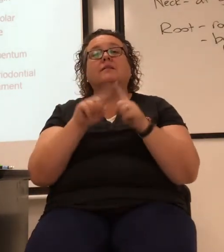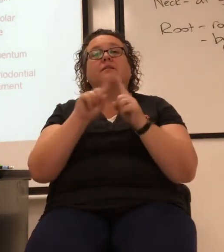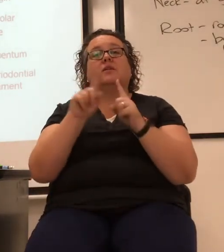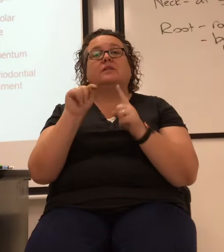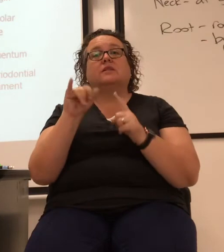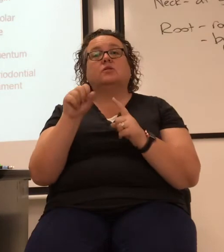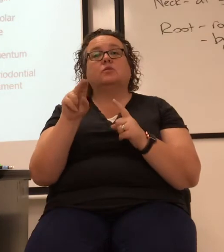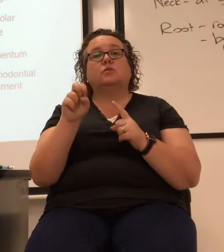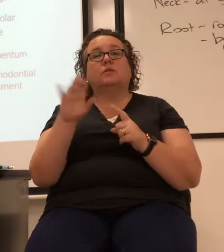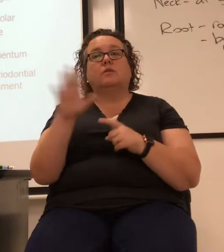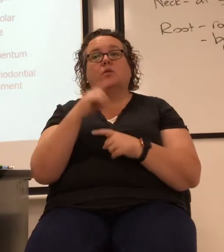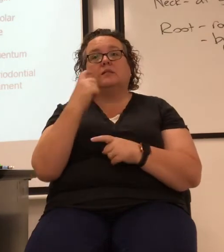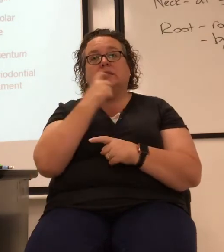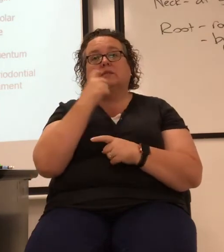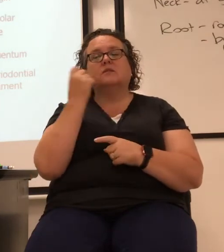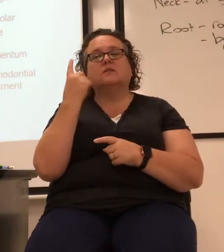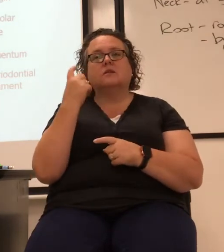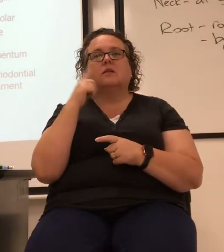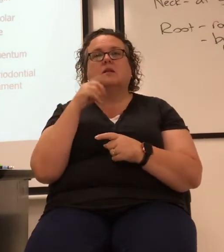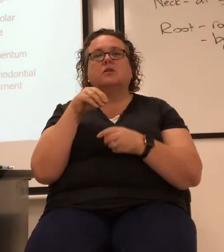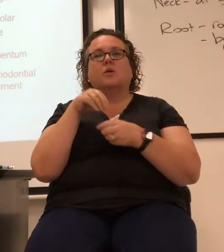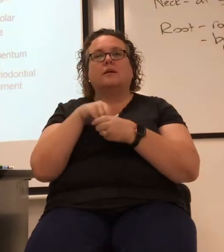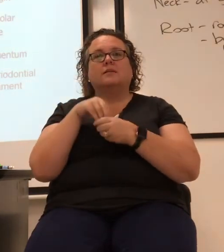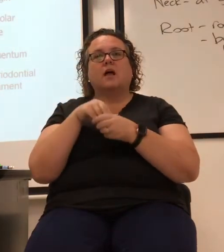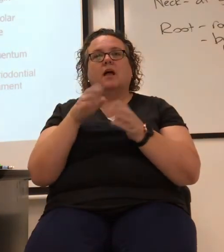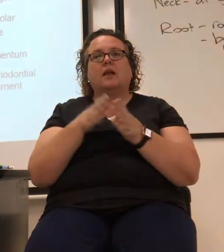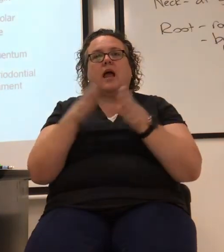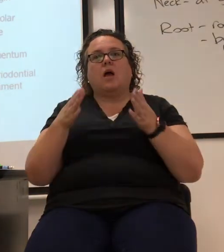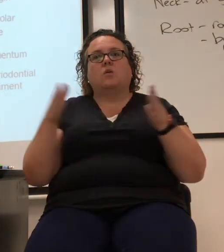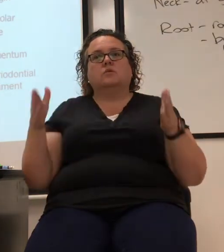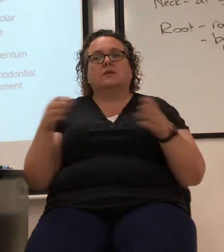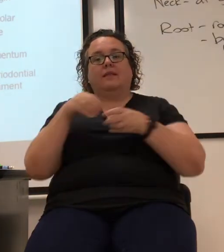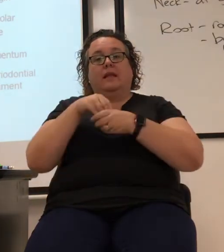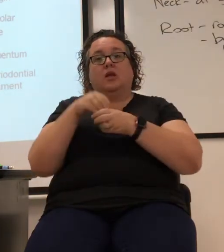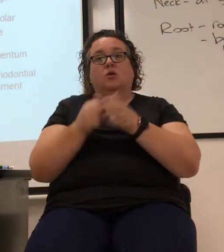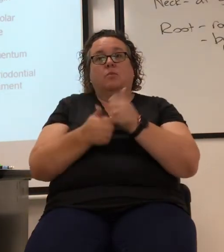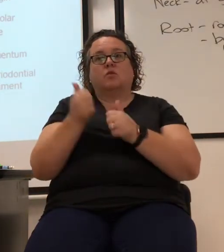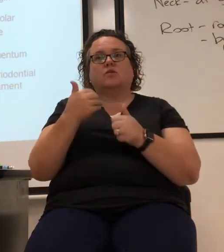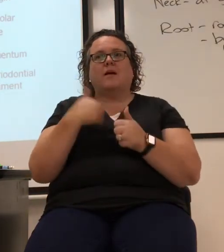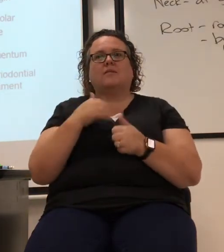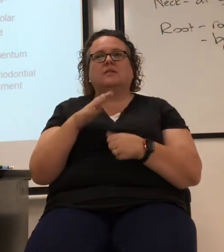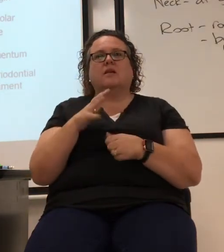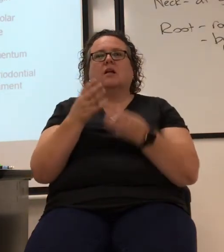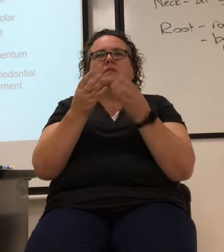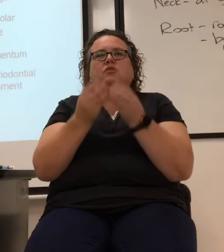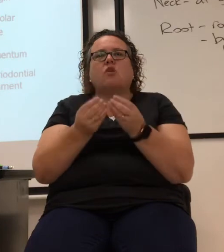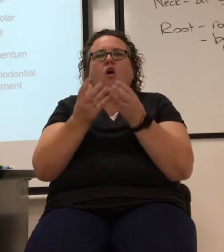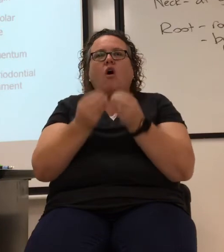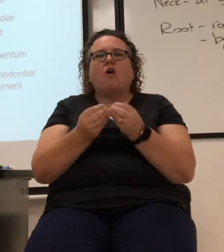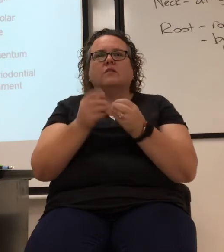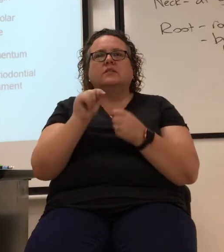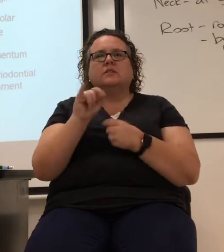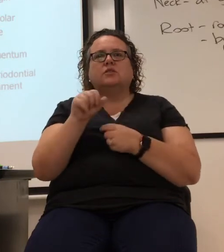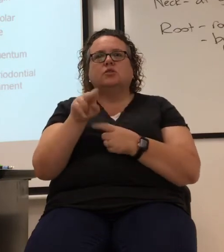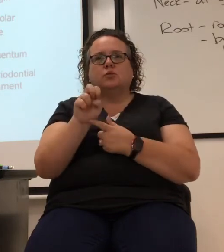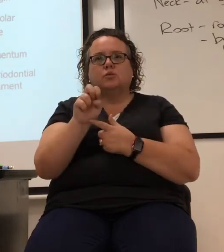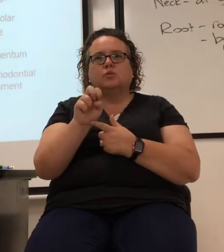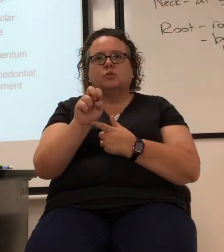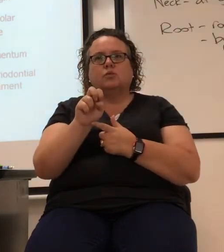tooth, let's go inside out. For the innermost layer, you have this kind of soft tissue.